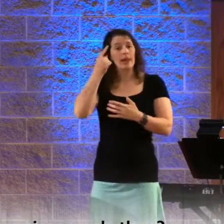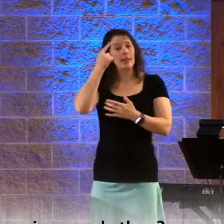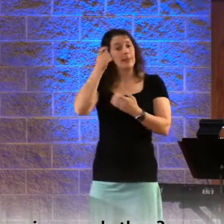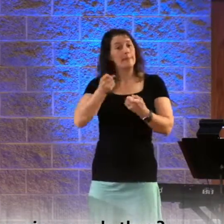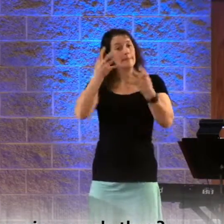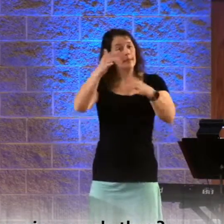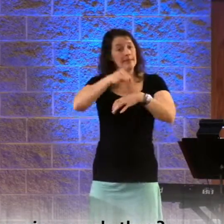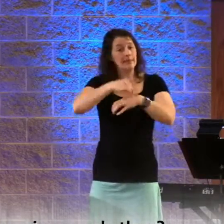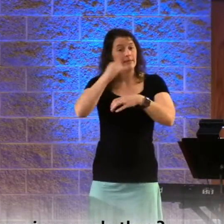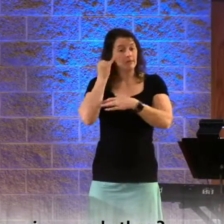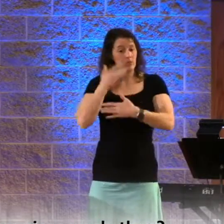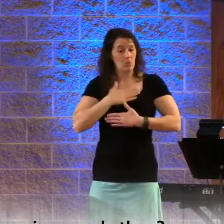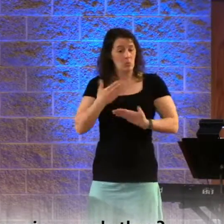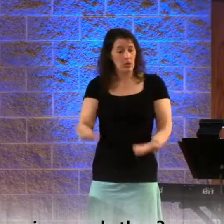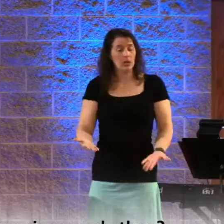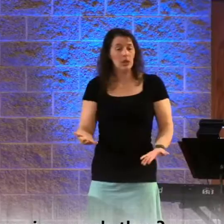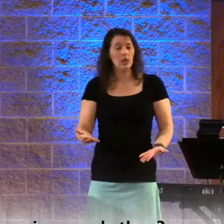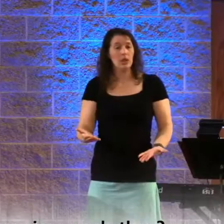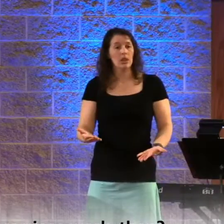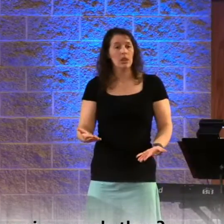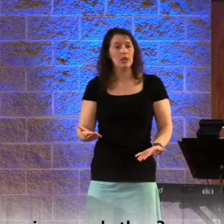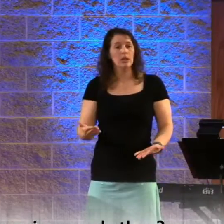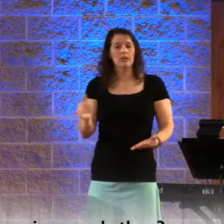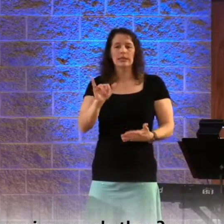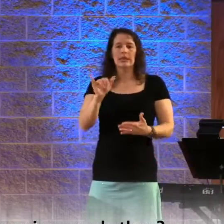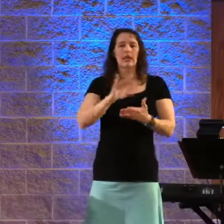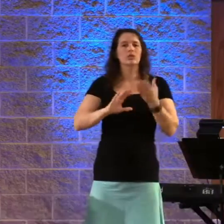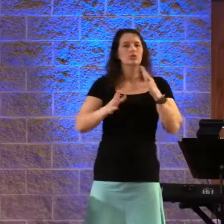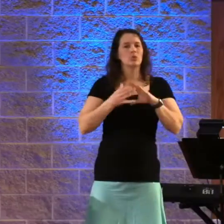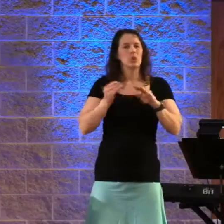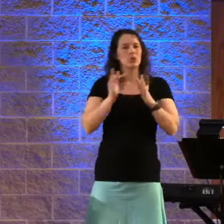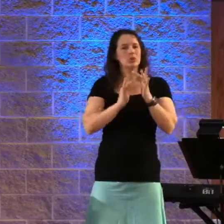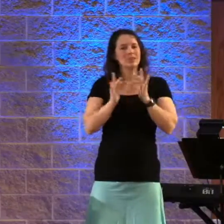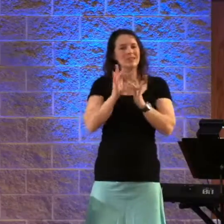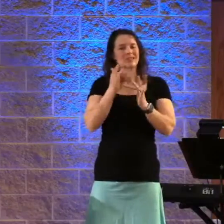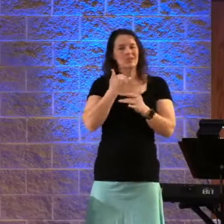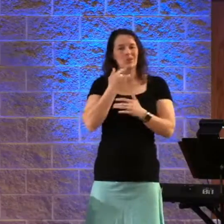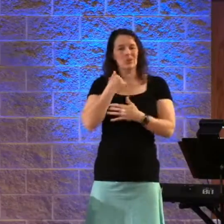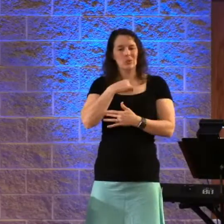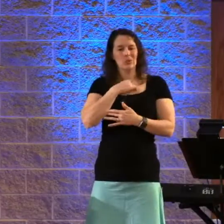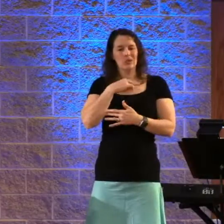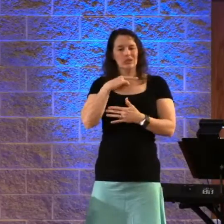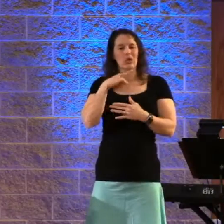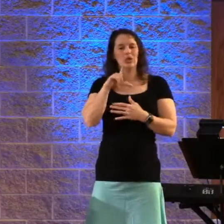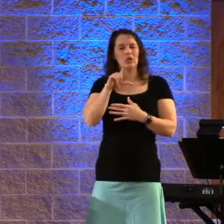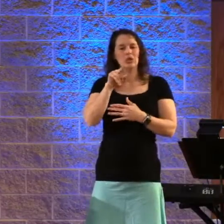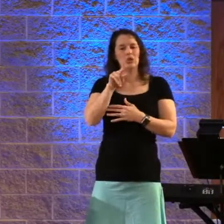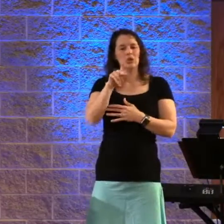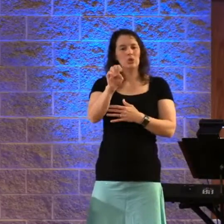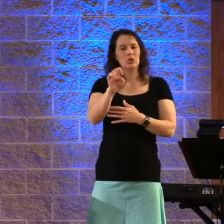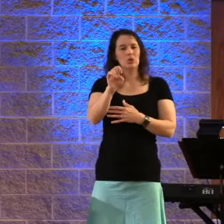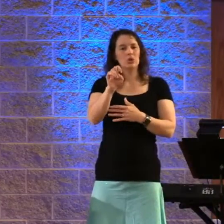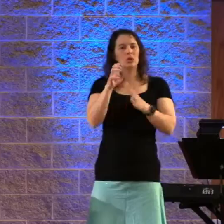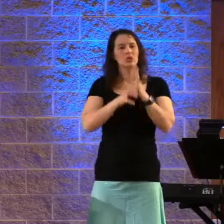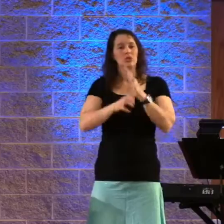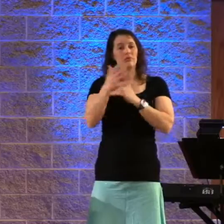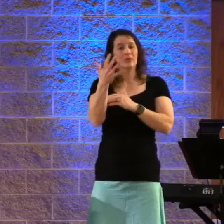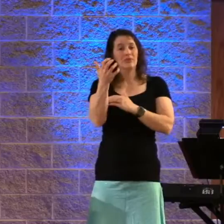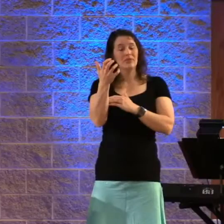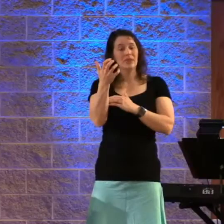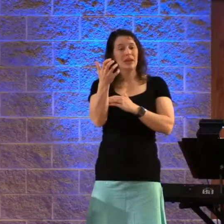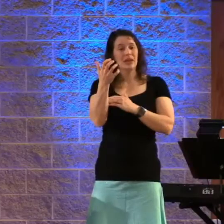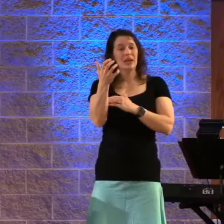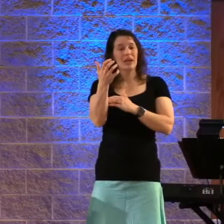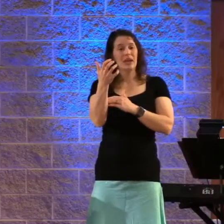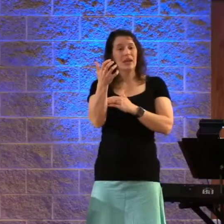will, if they will, just like the story Jesus told us in Luke chapter 15 of the prodigal son, we learn